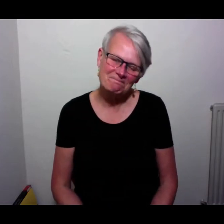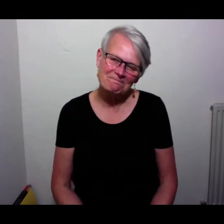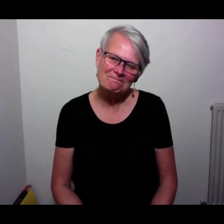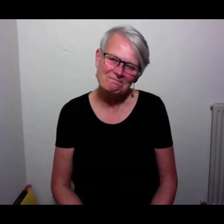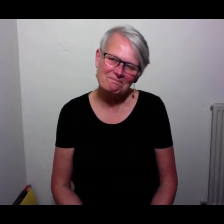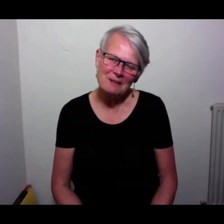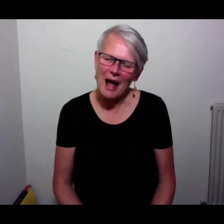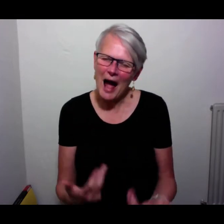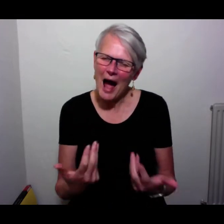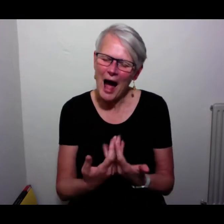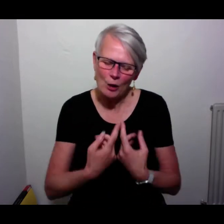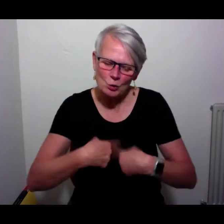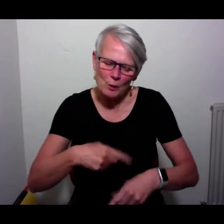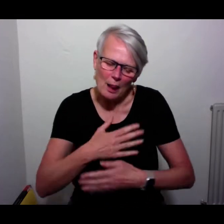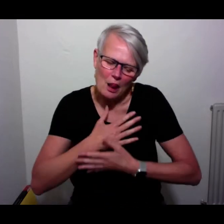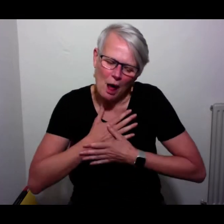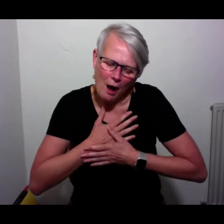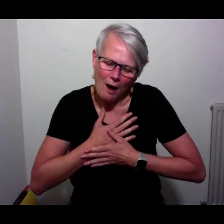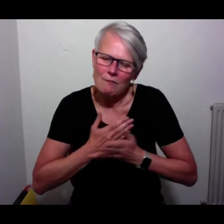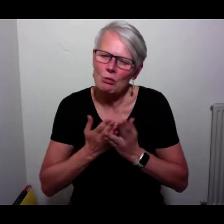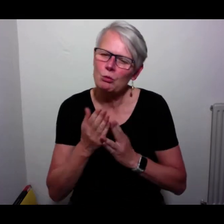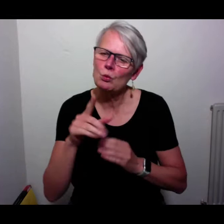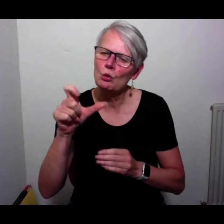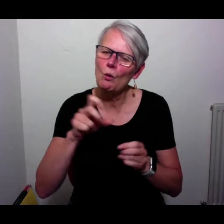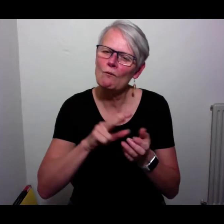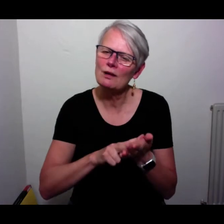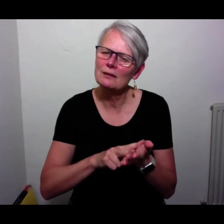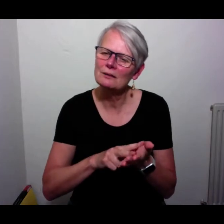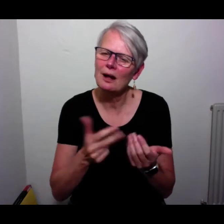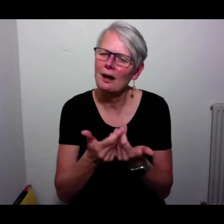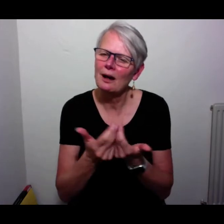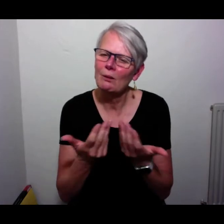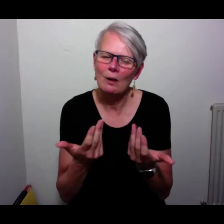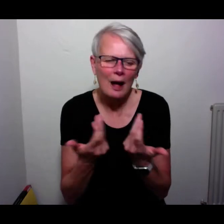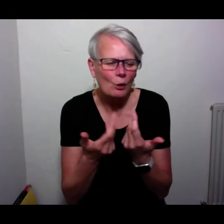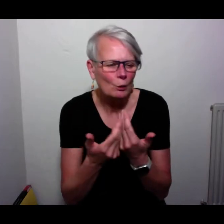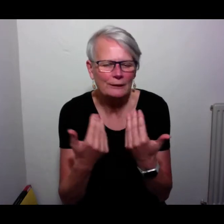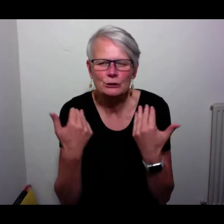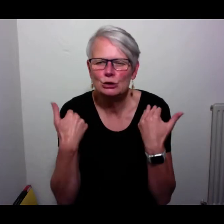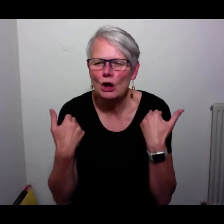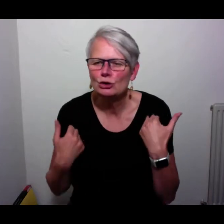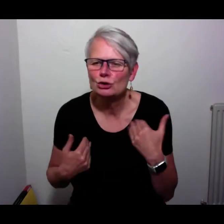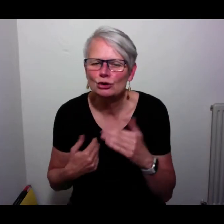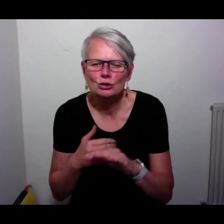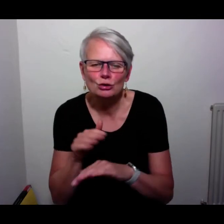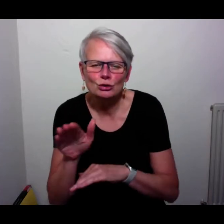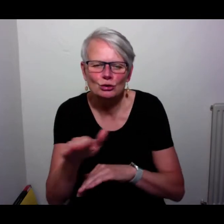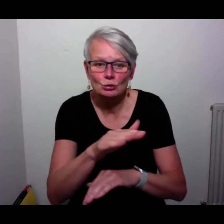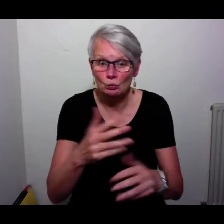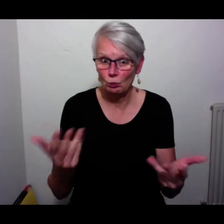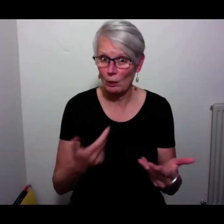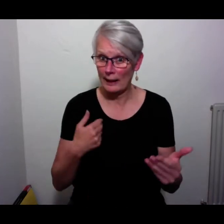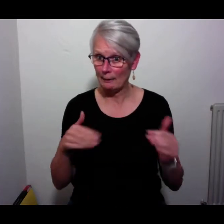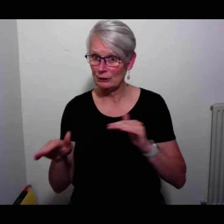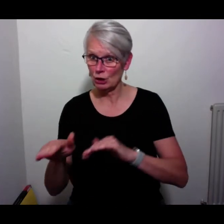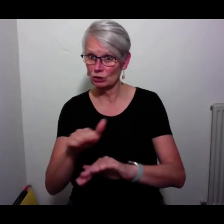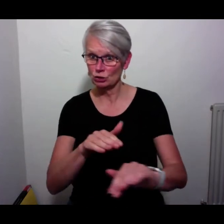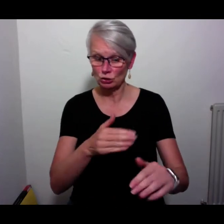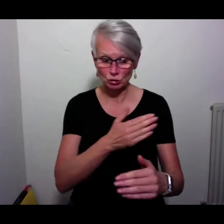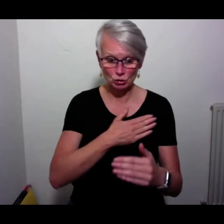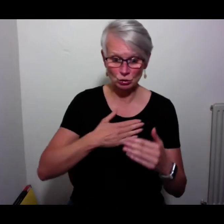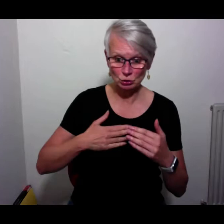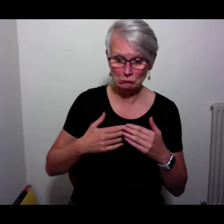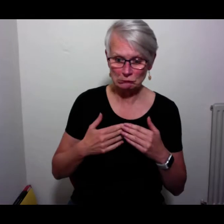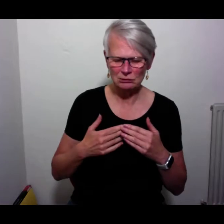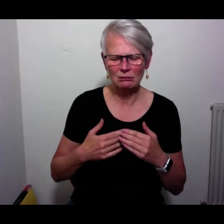How do we love in the time of COVID? How can we touch? When can we touch?